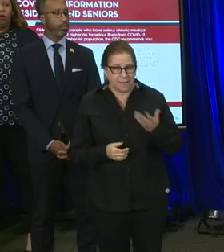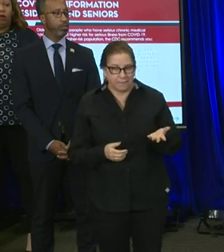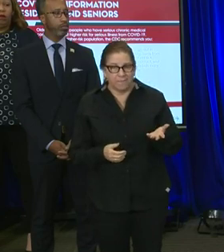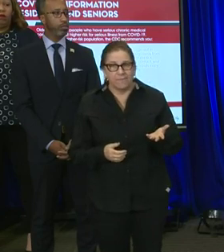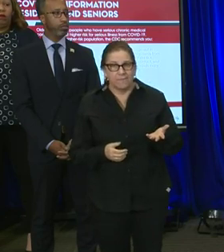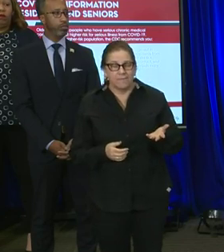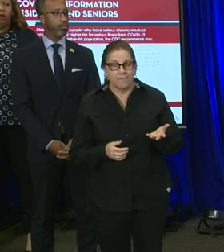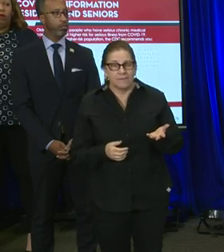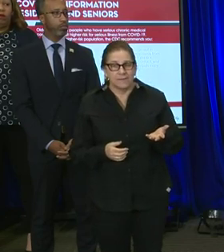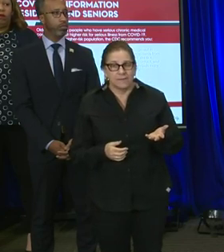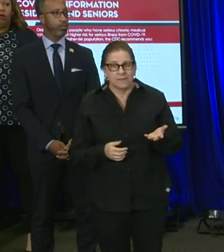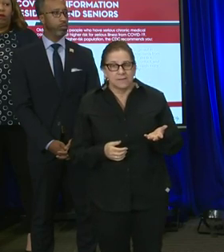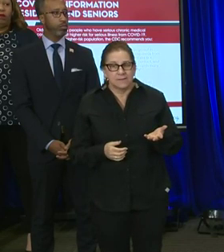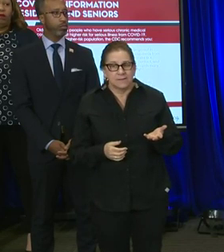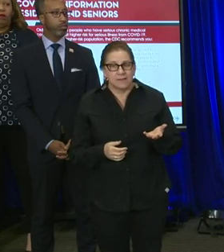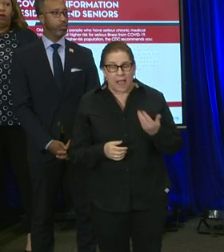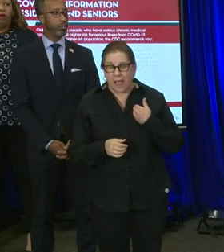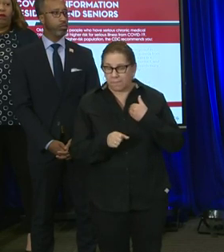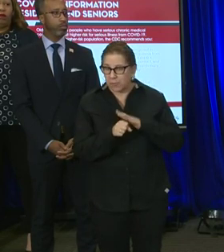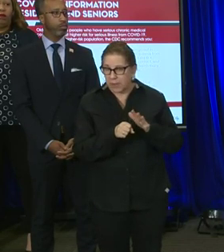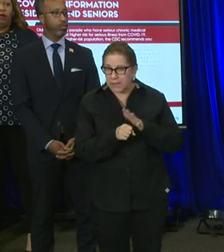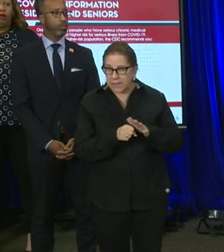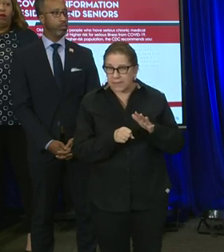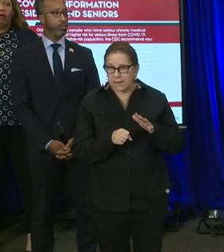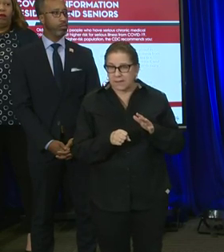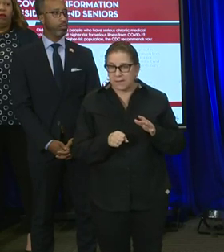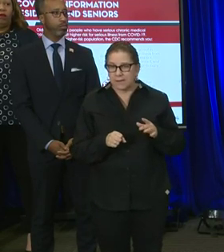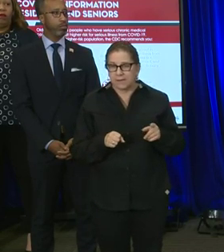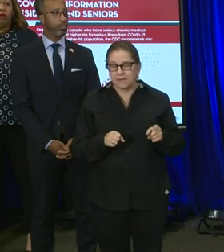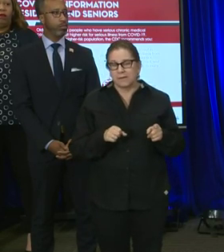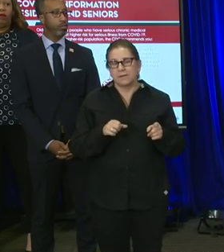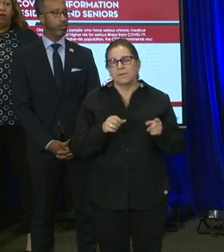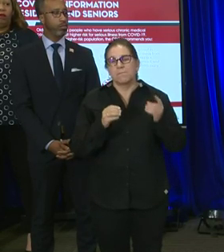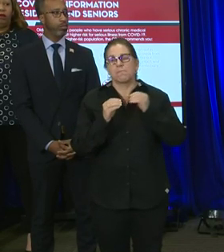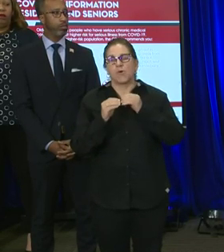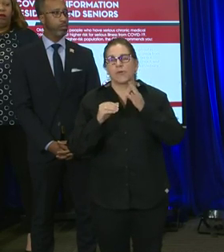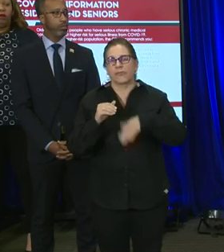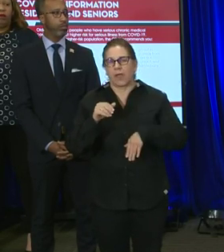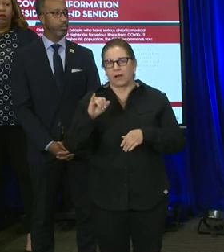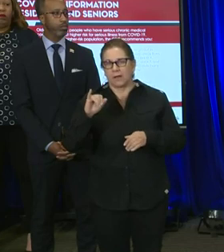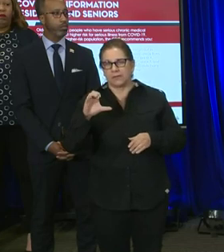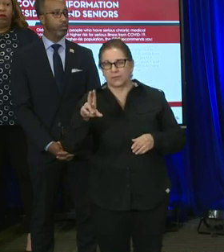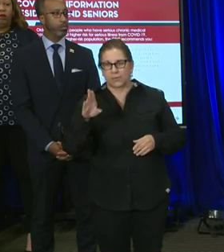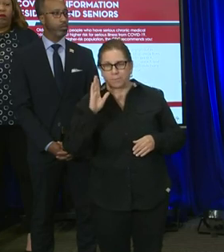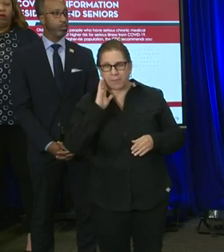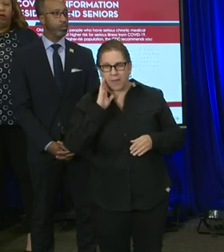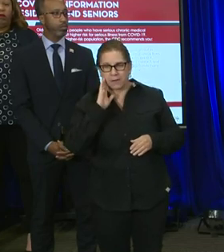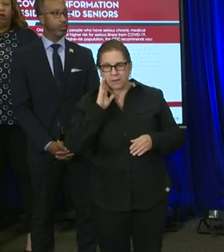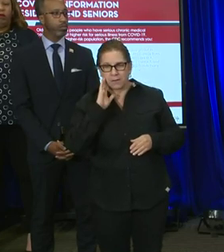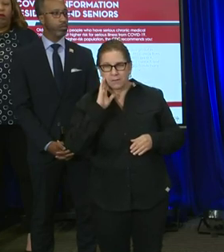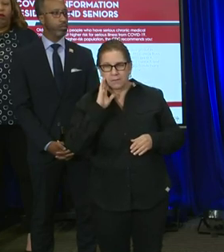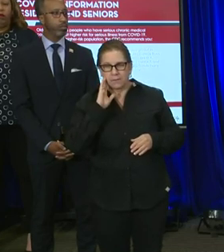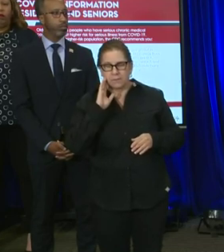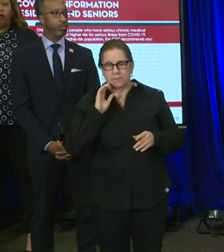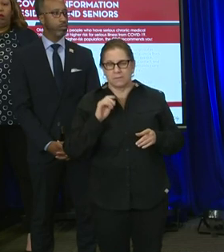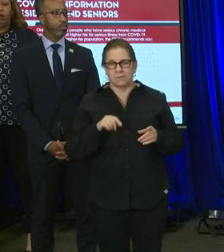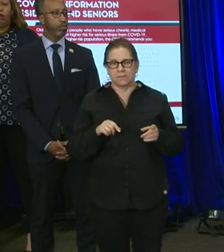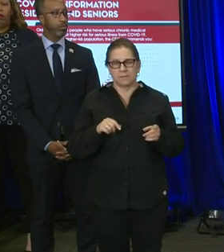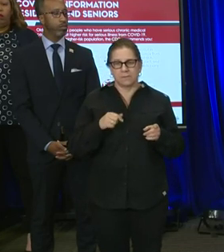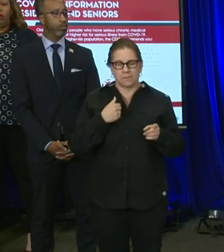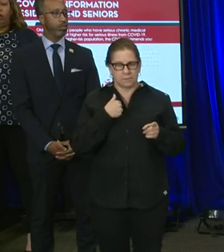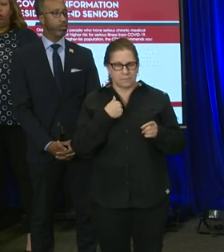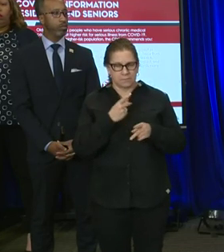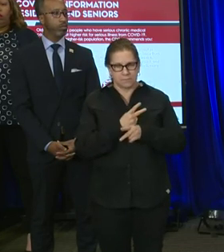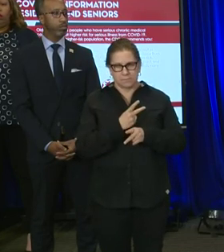ICU beds, which tells us that our hospital leadership are thinking very creatively about how to use the space in